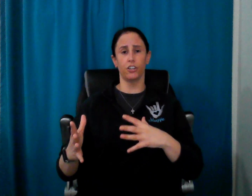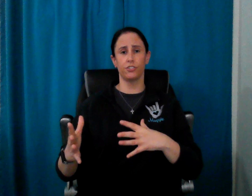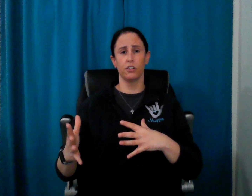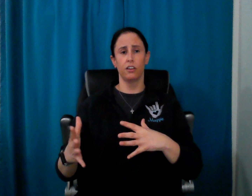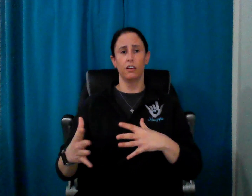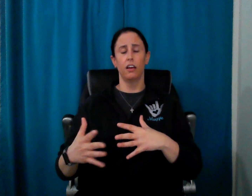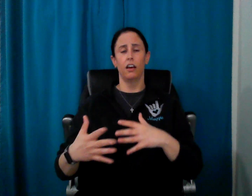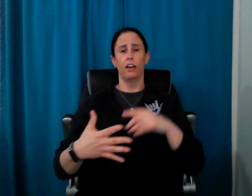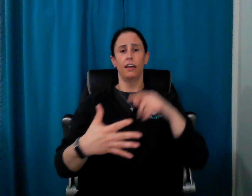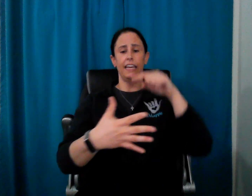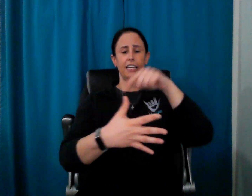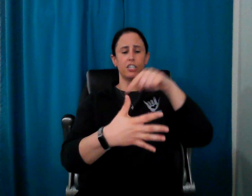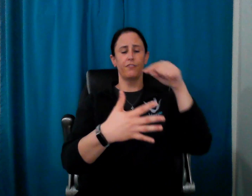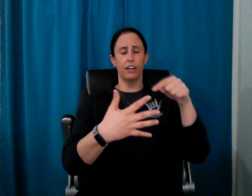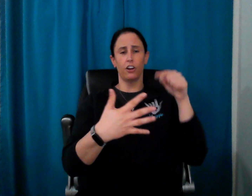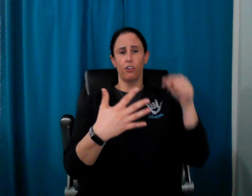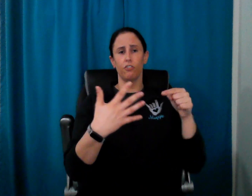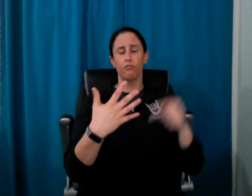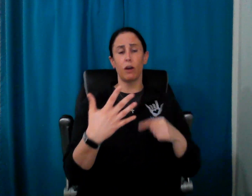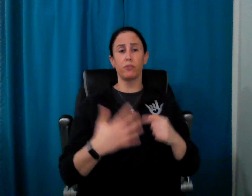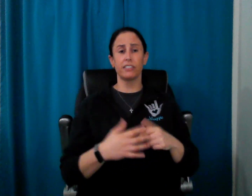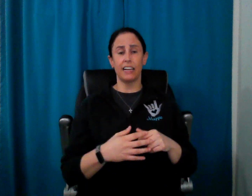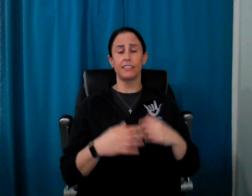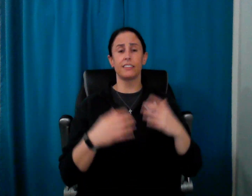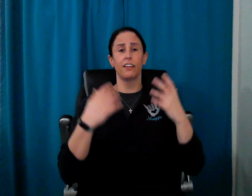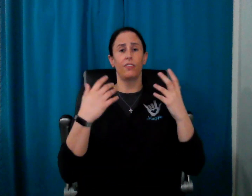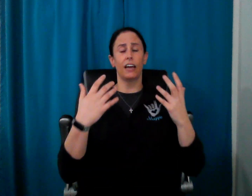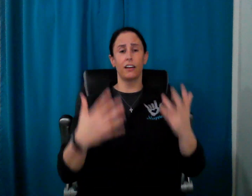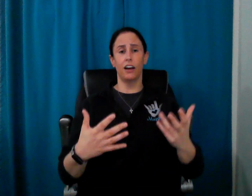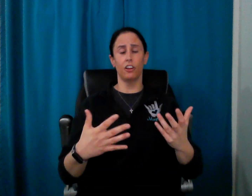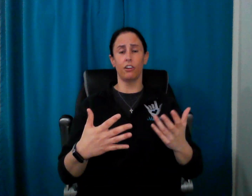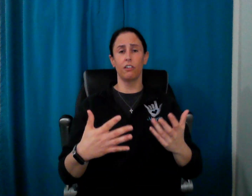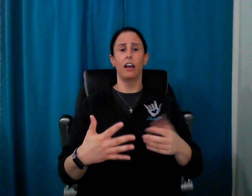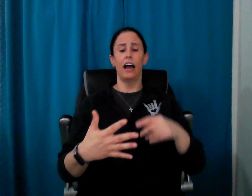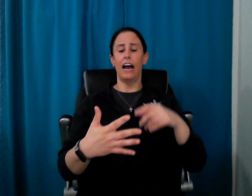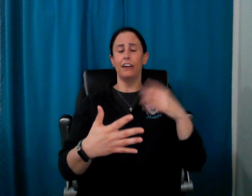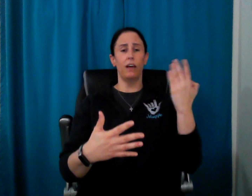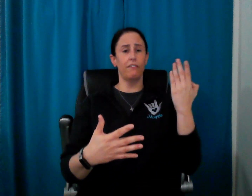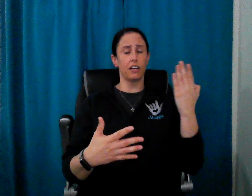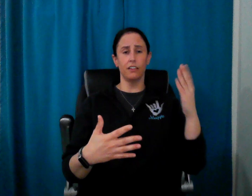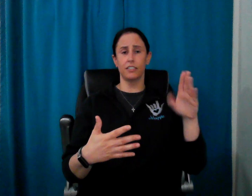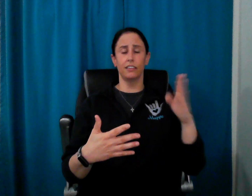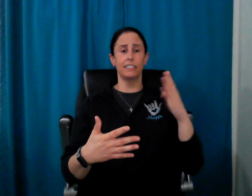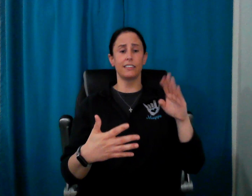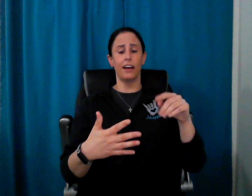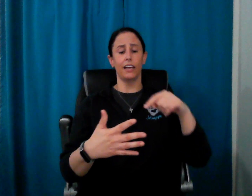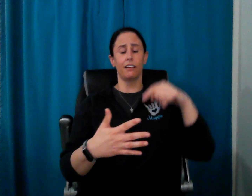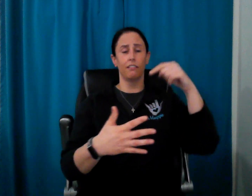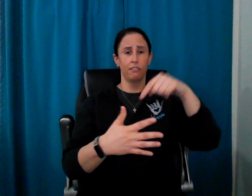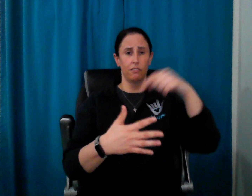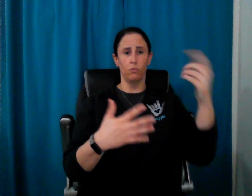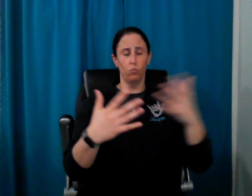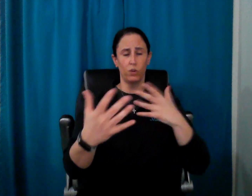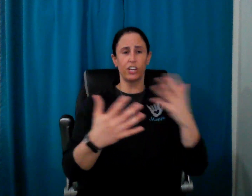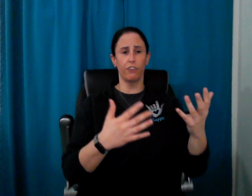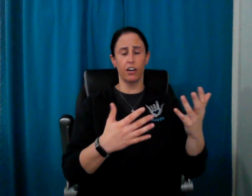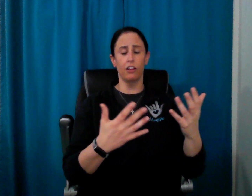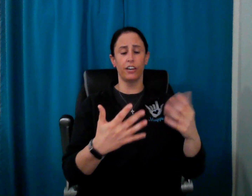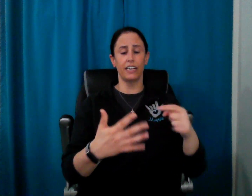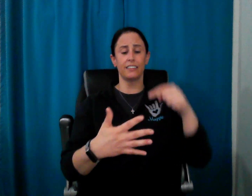colors. Each finger represents that color. I don't have to constantly sign whichever color it is.